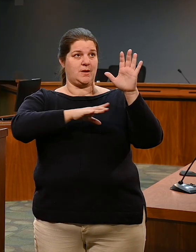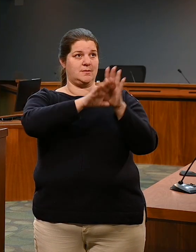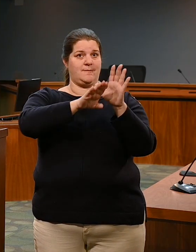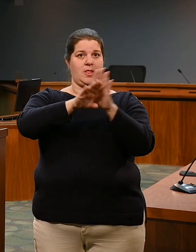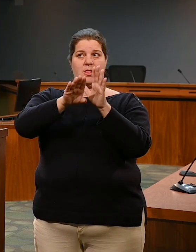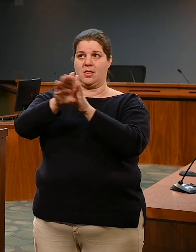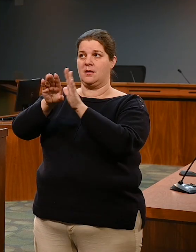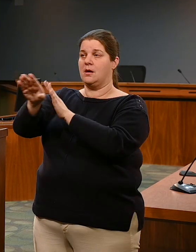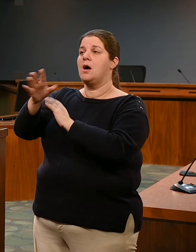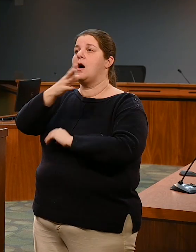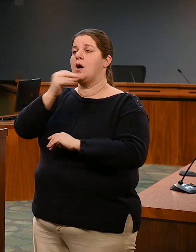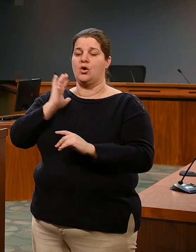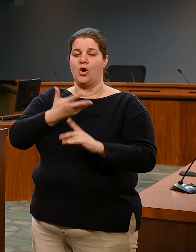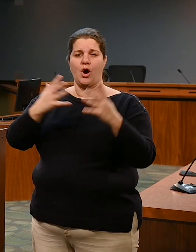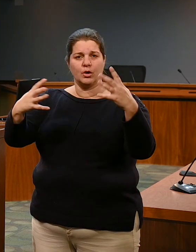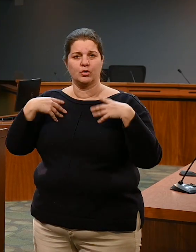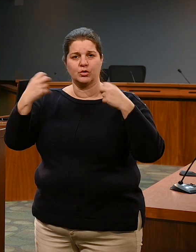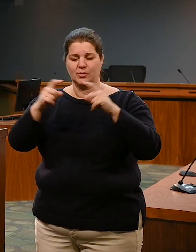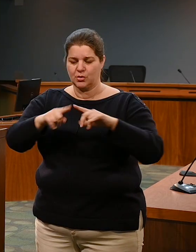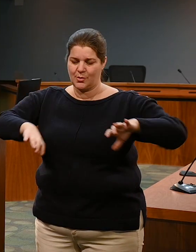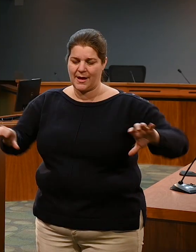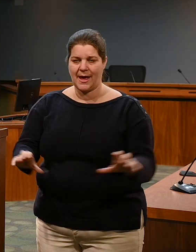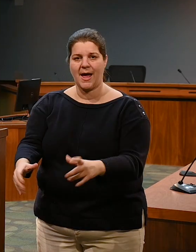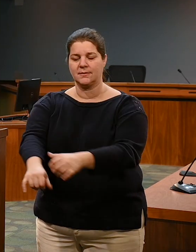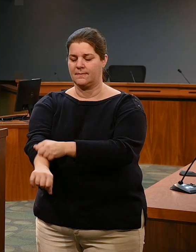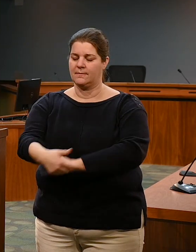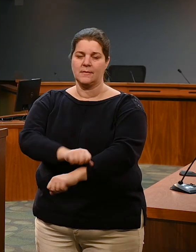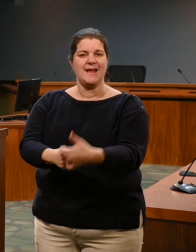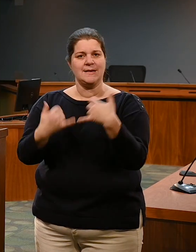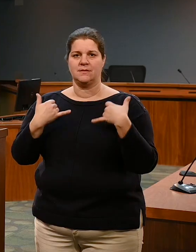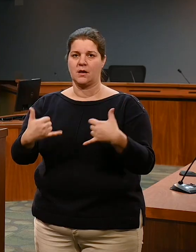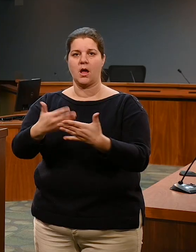the courage to act now before more harm occurs